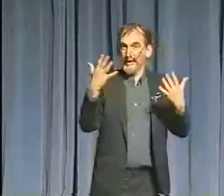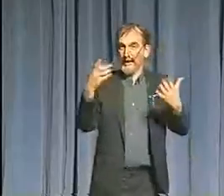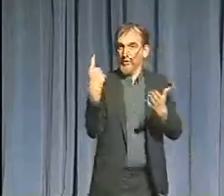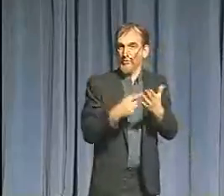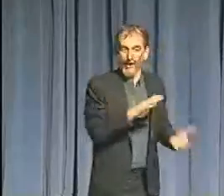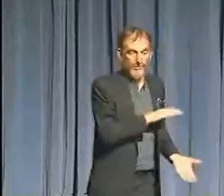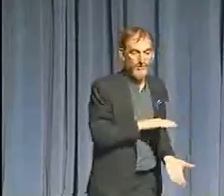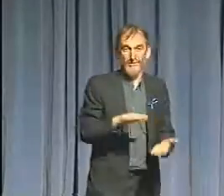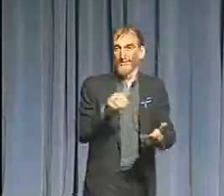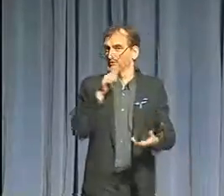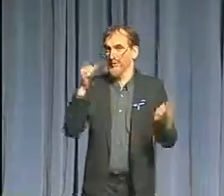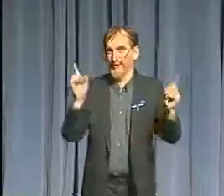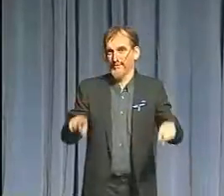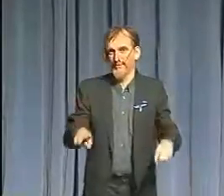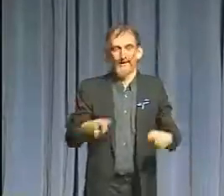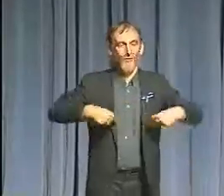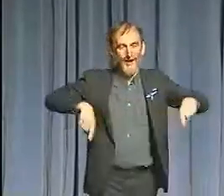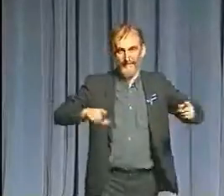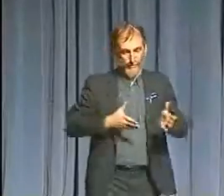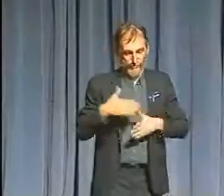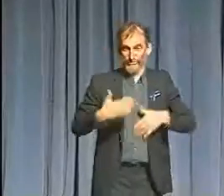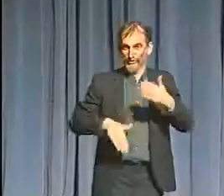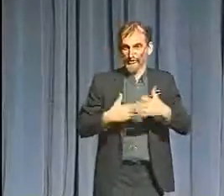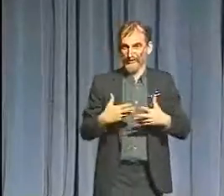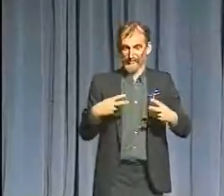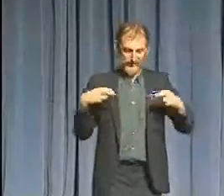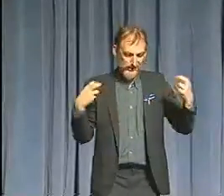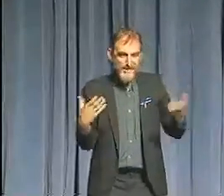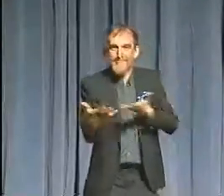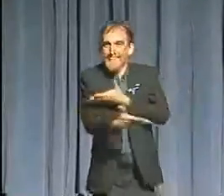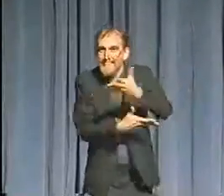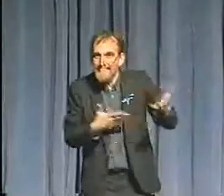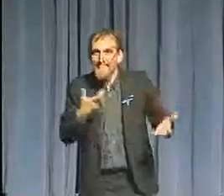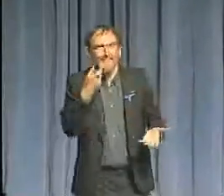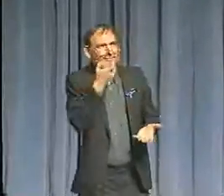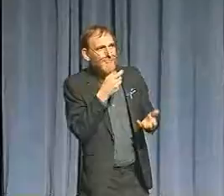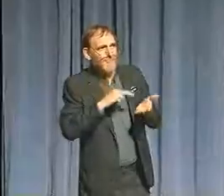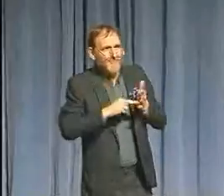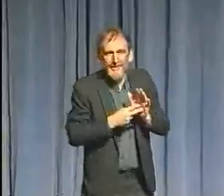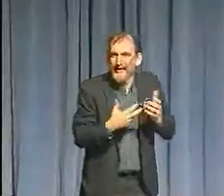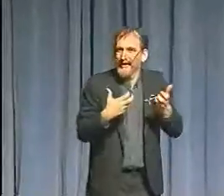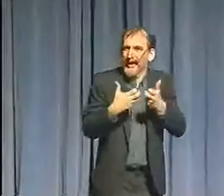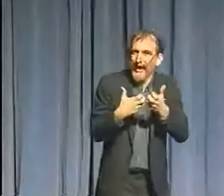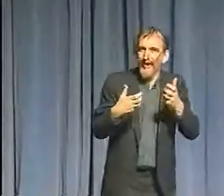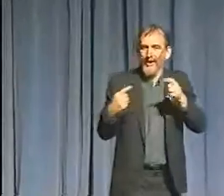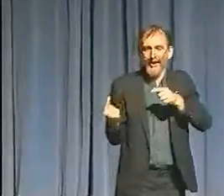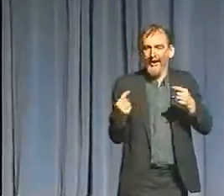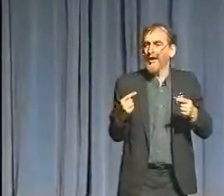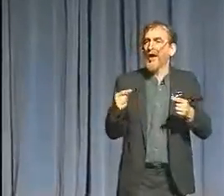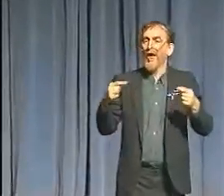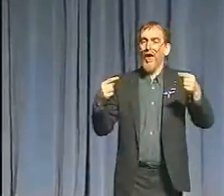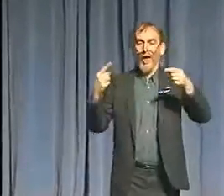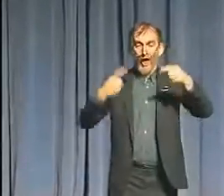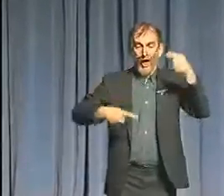by doves from above. You know, the solution is not going to appear by magic or